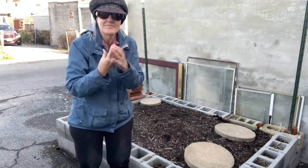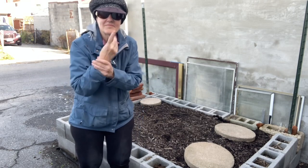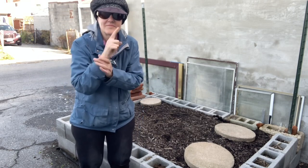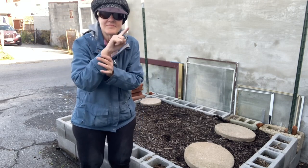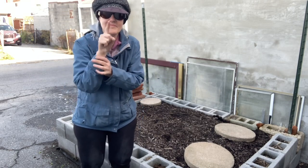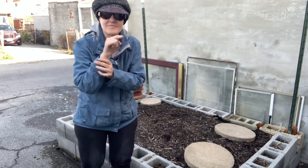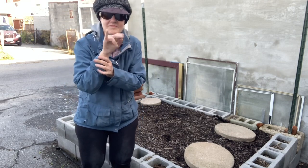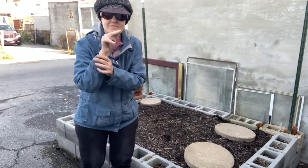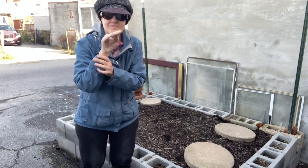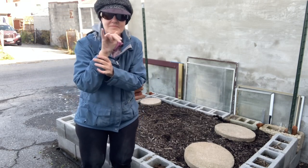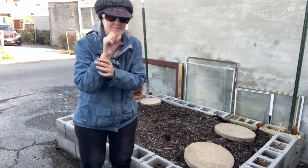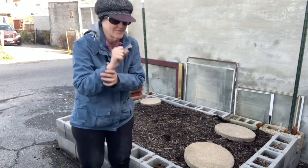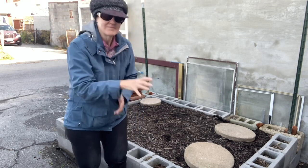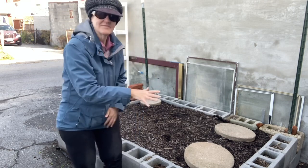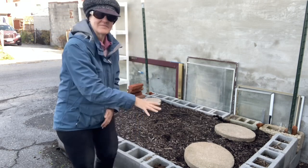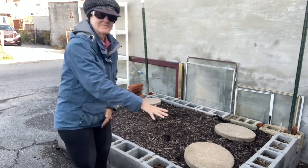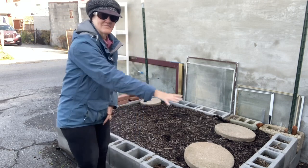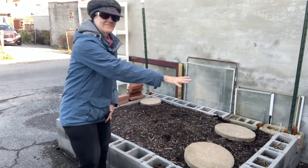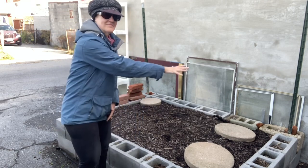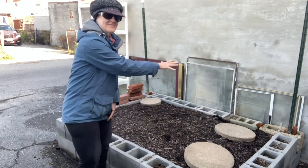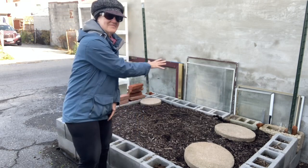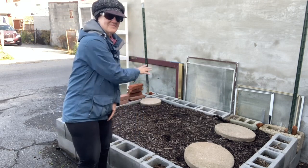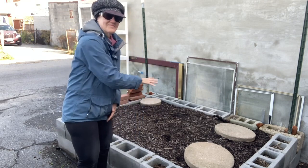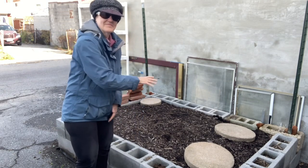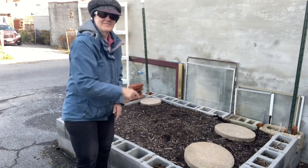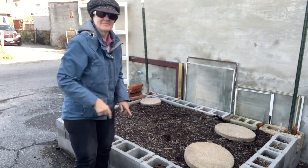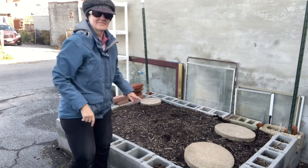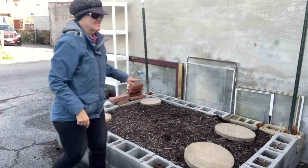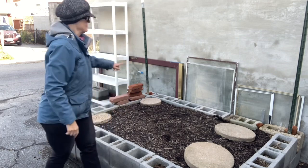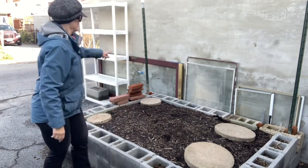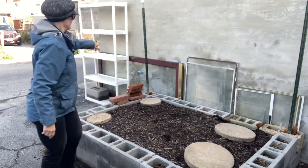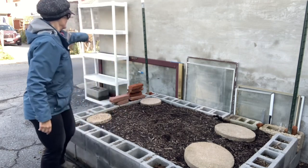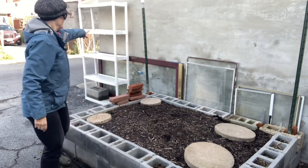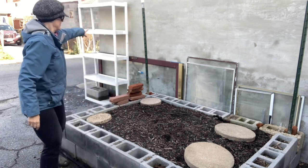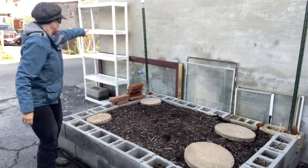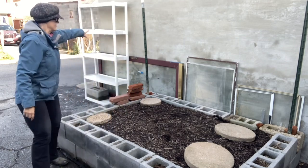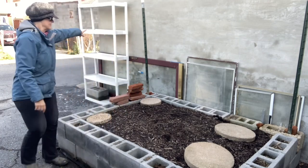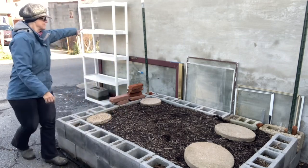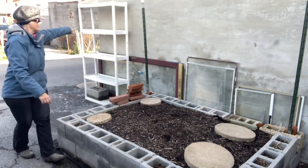the summer, I grow zinnias in this bed. And over here